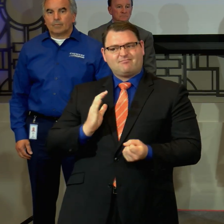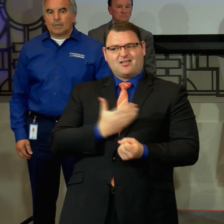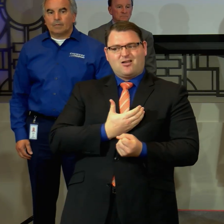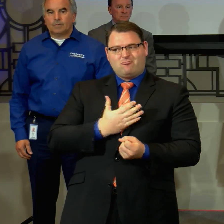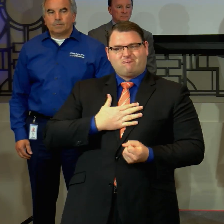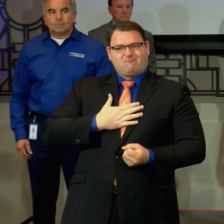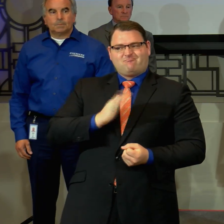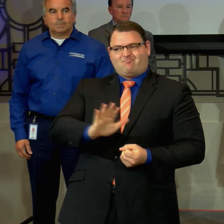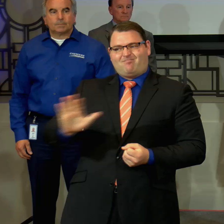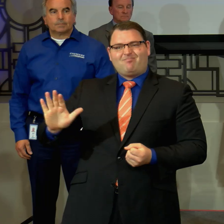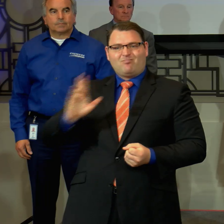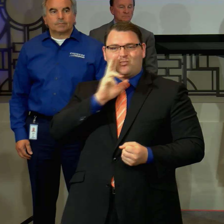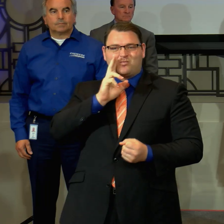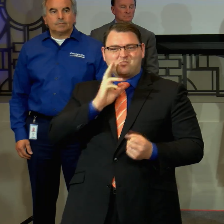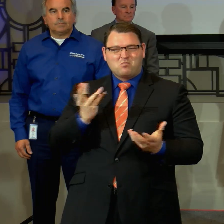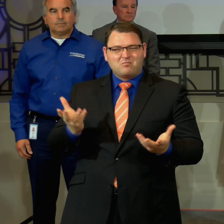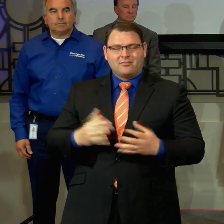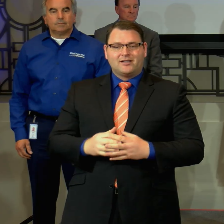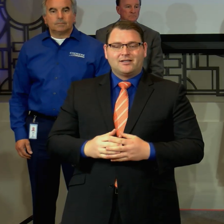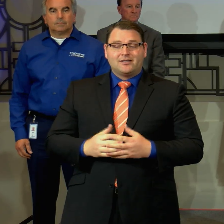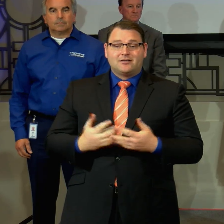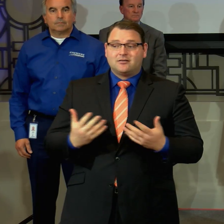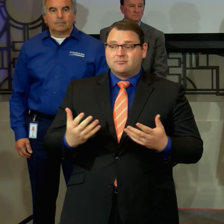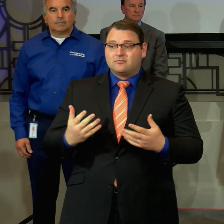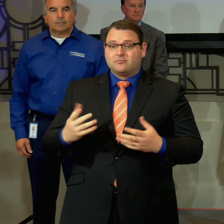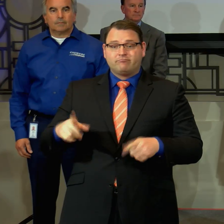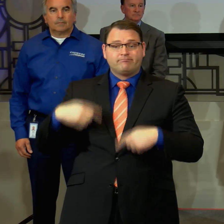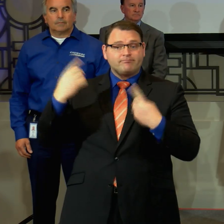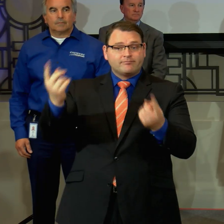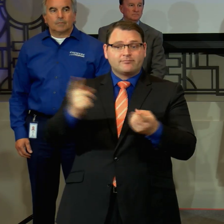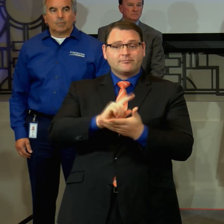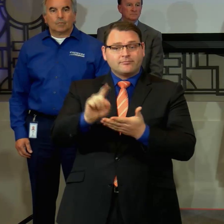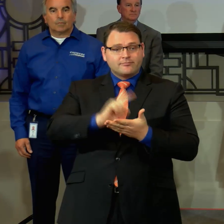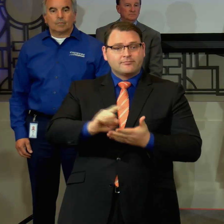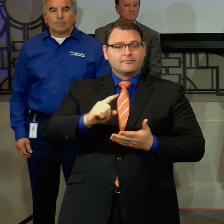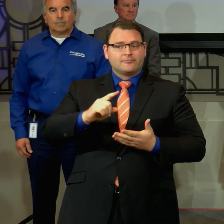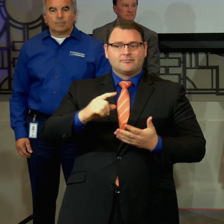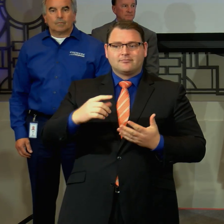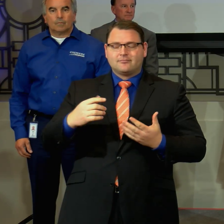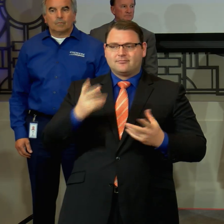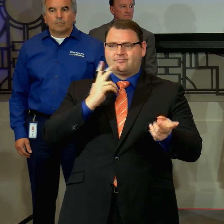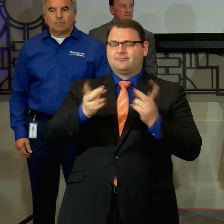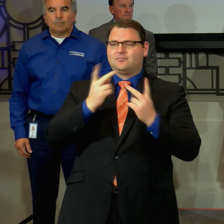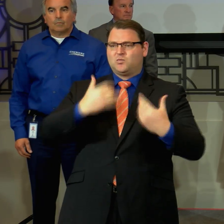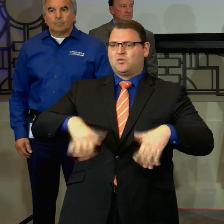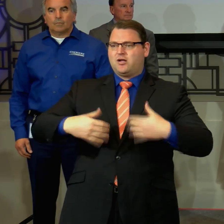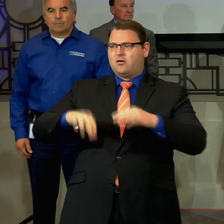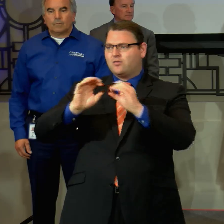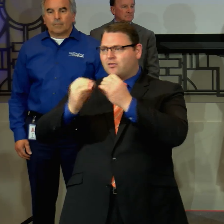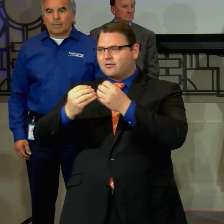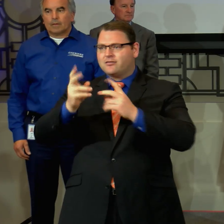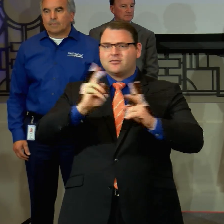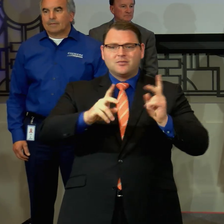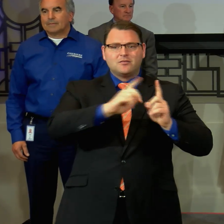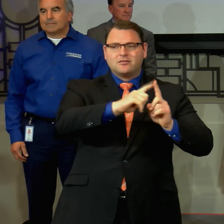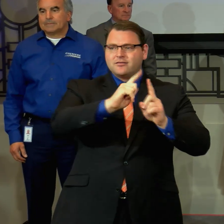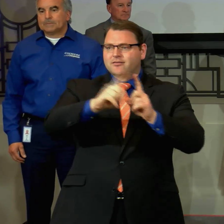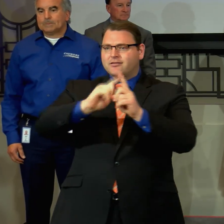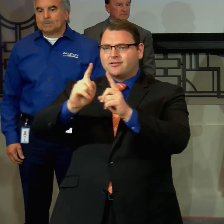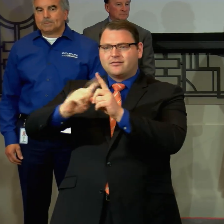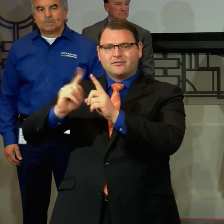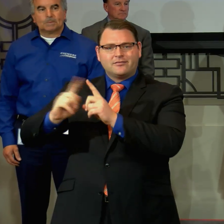few weeks, we have seen individuals, organizations, and leaders face the greatest health and economic